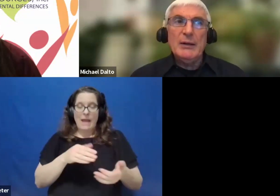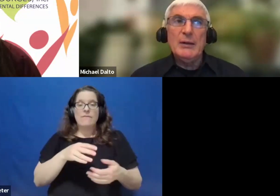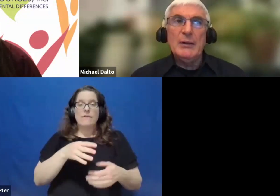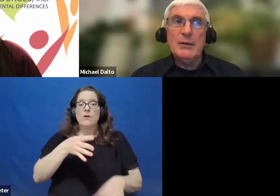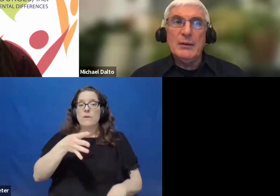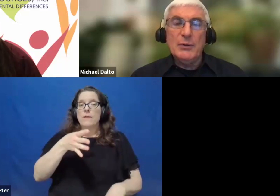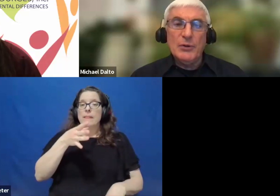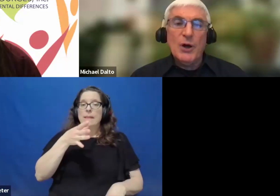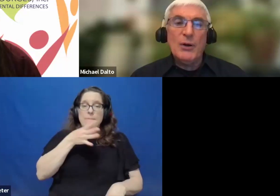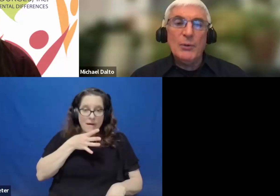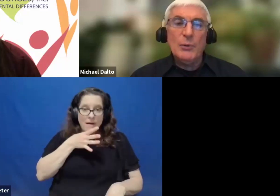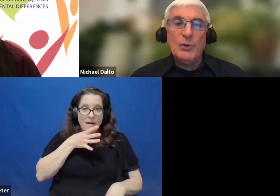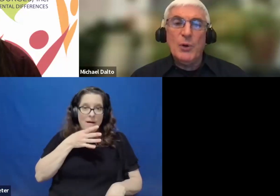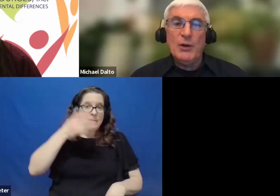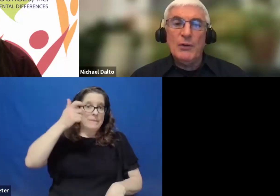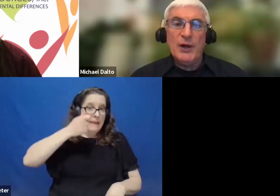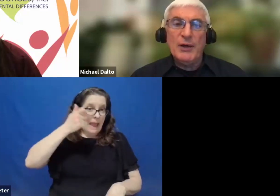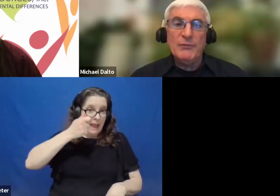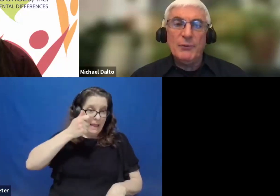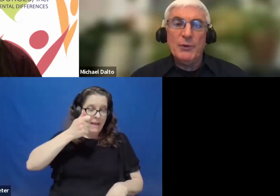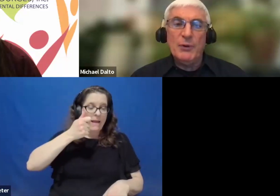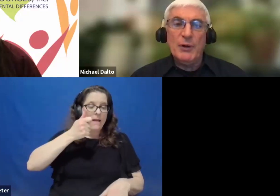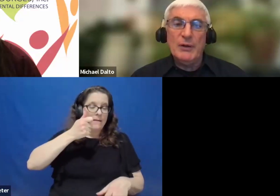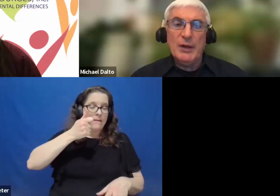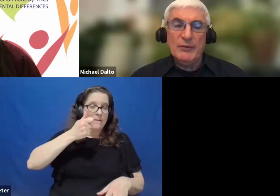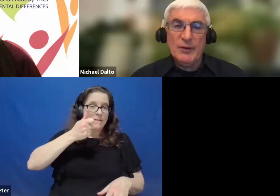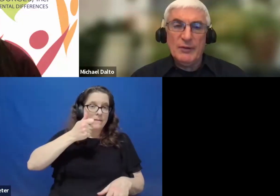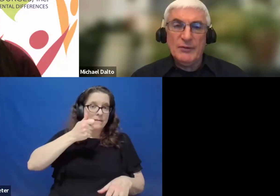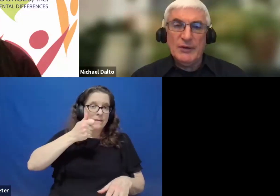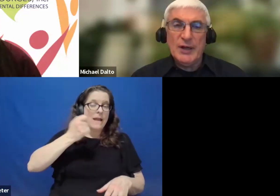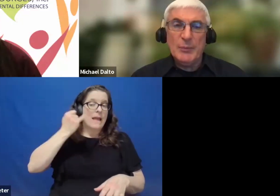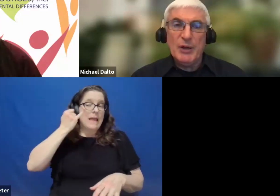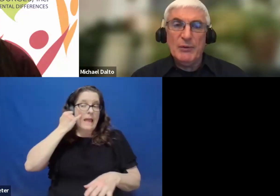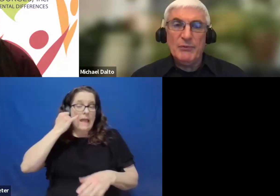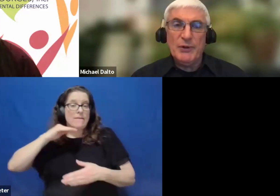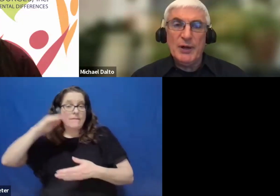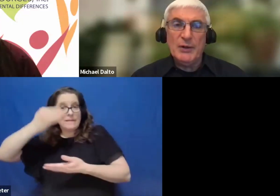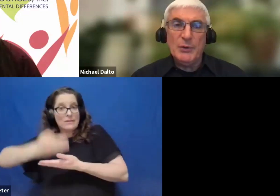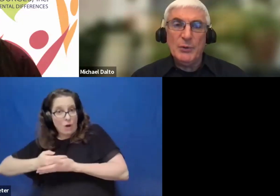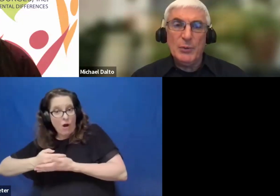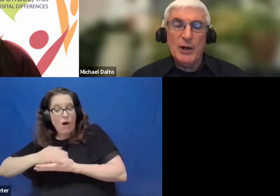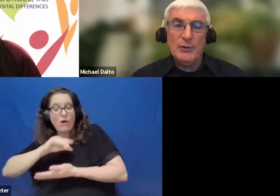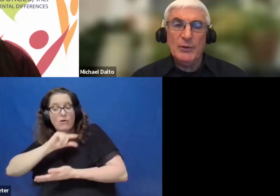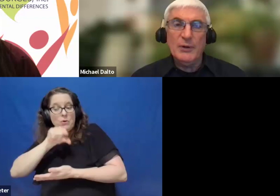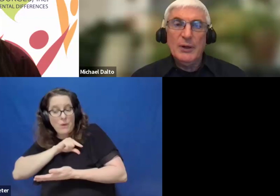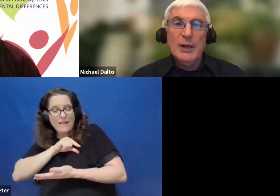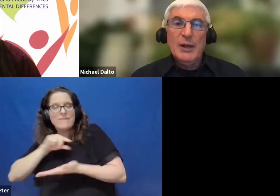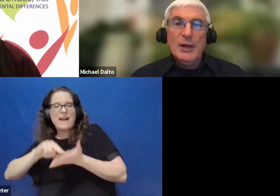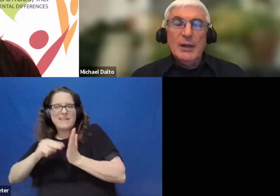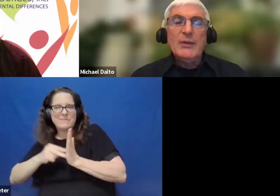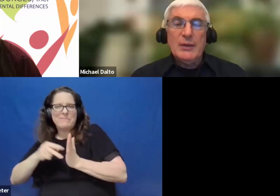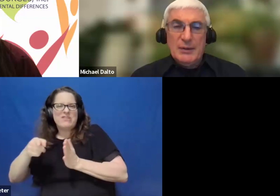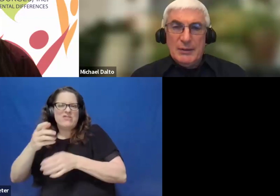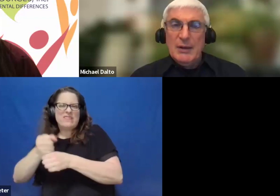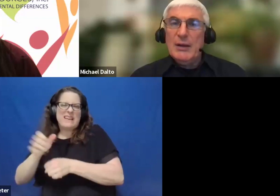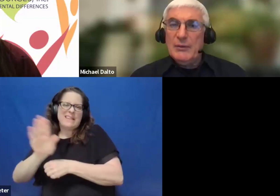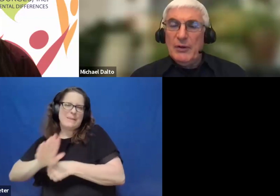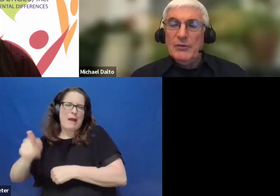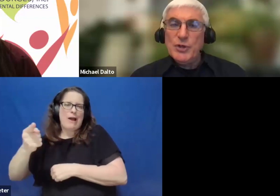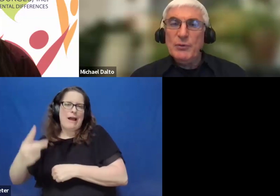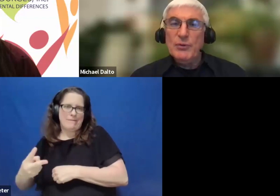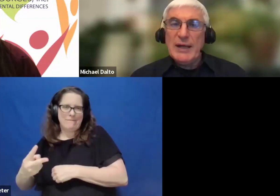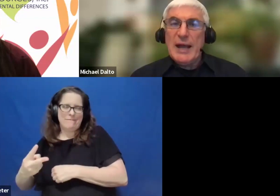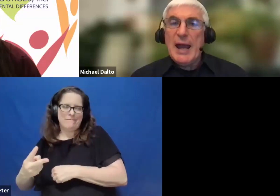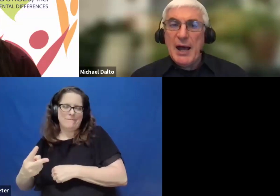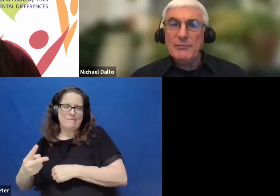then your daughter would qualify for an SSDI benefit on your record that